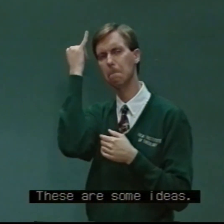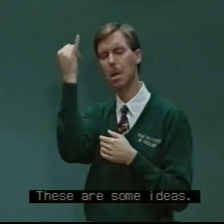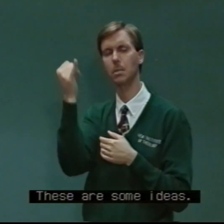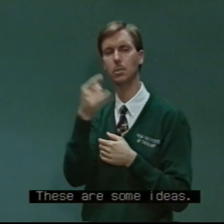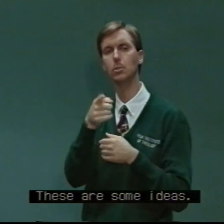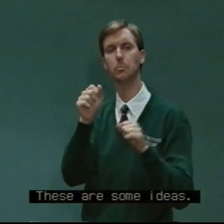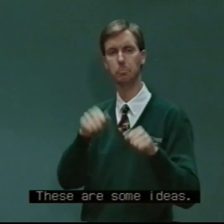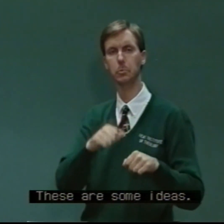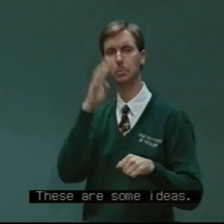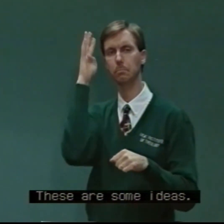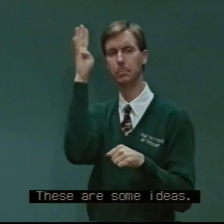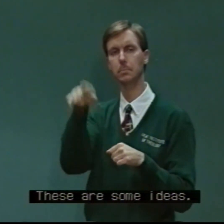These are some ideas.